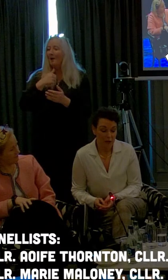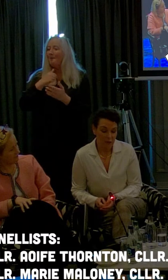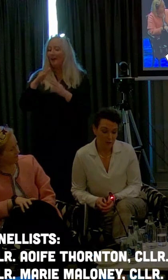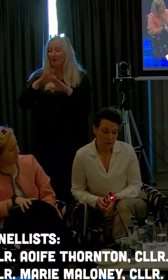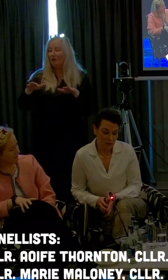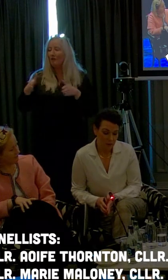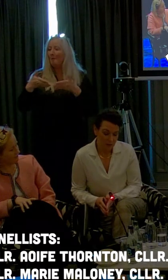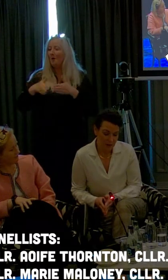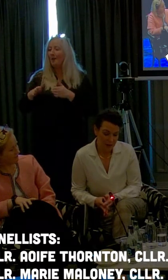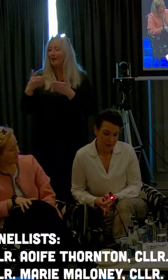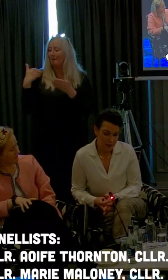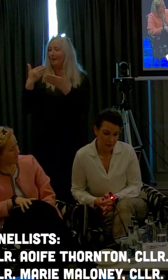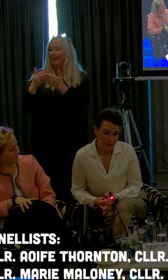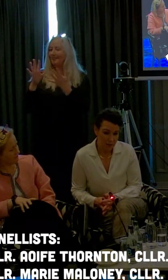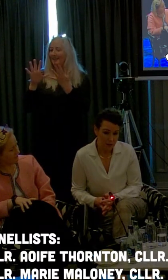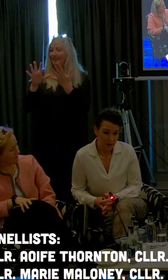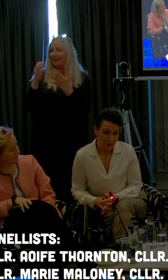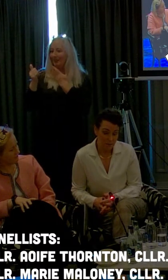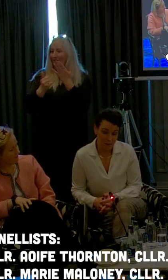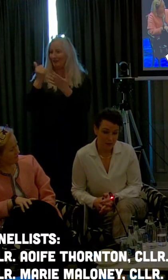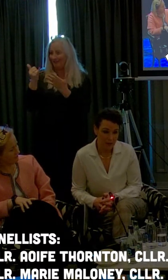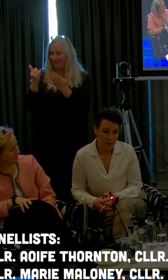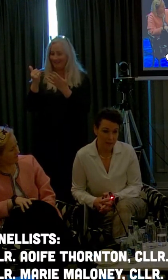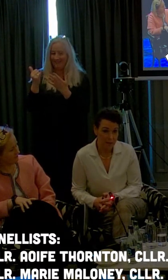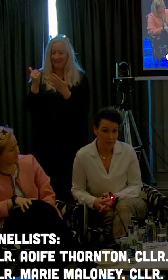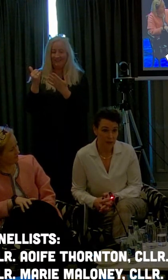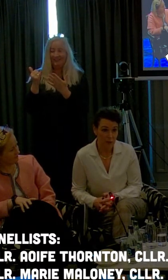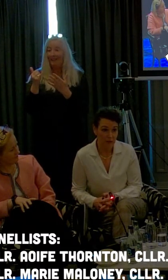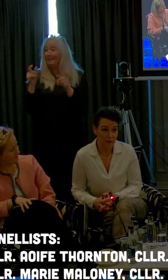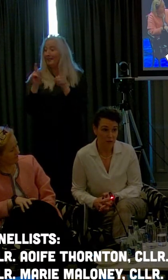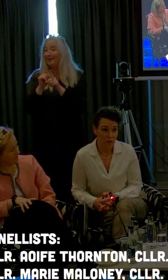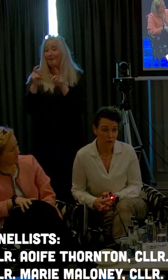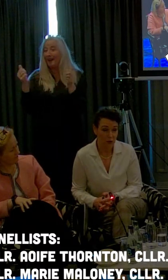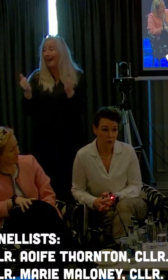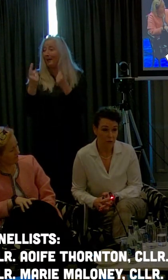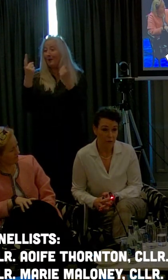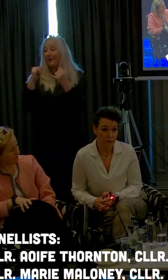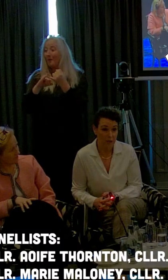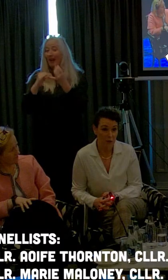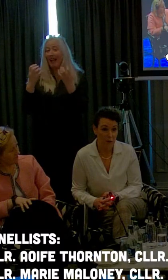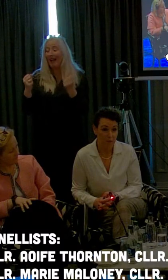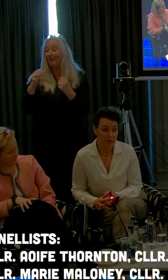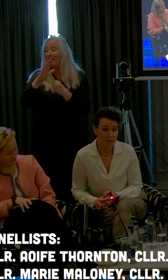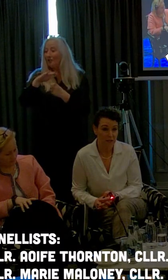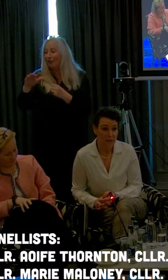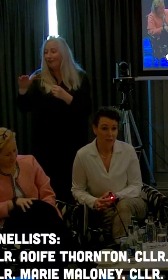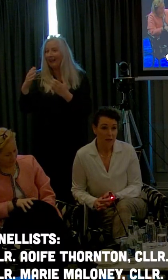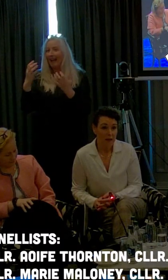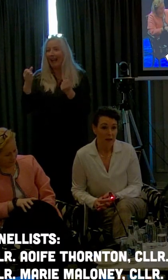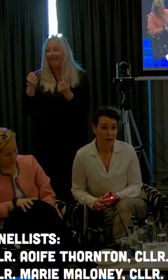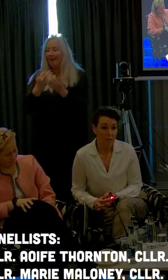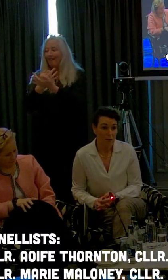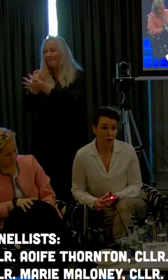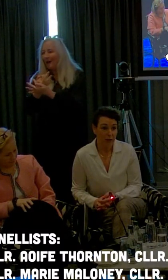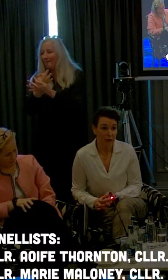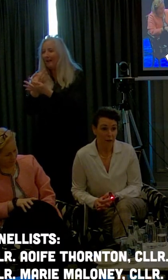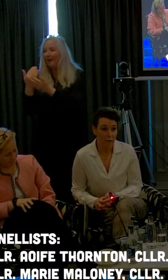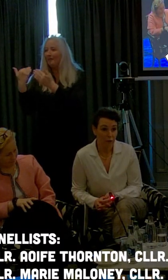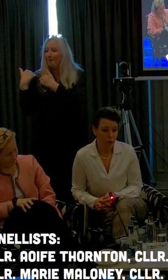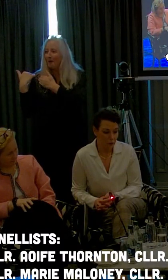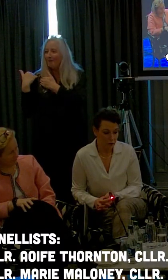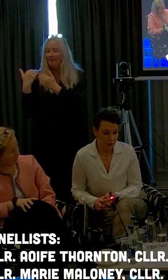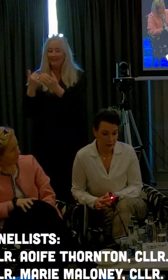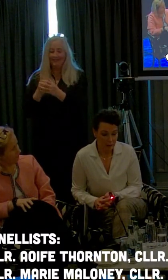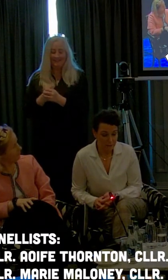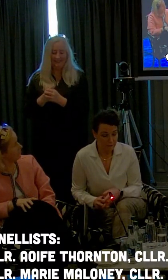years of my council term, and like anybody with children or other family commitments, or caring